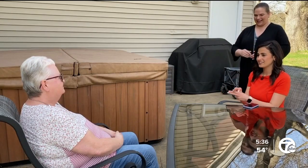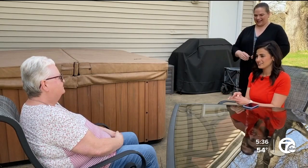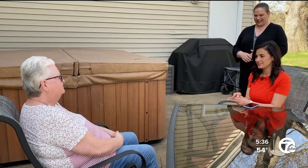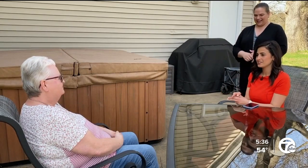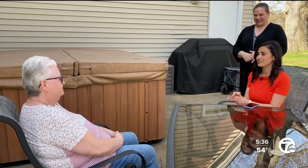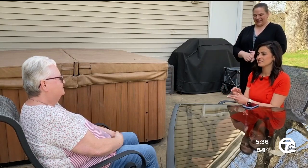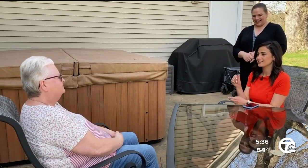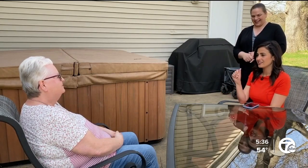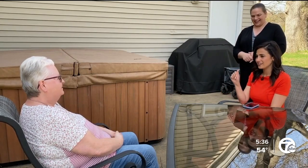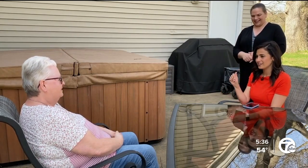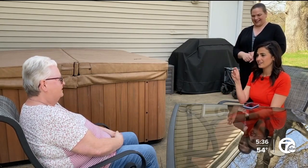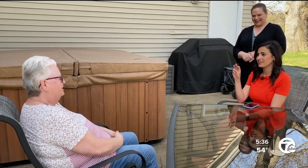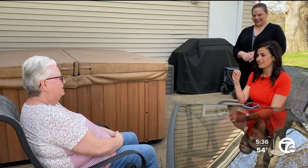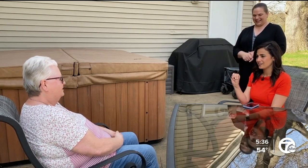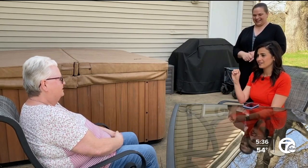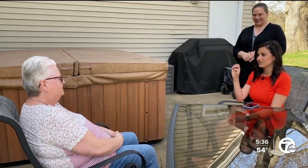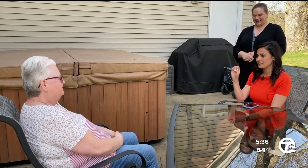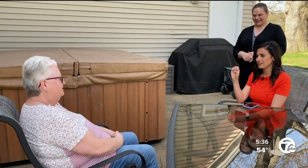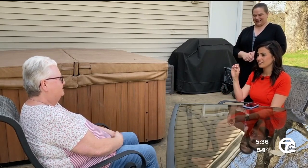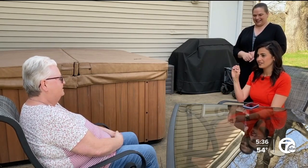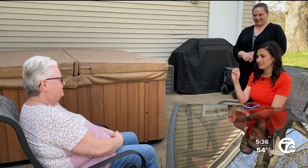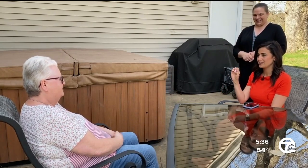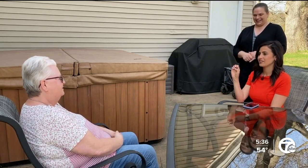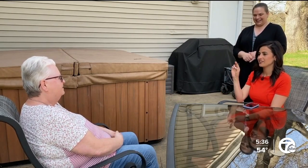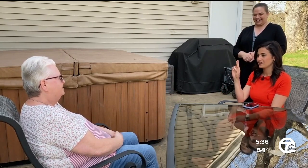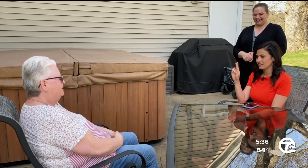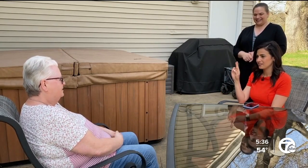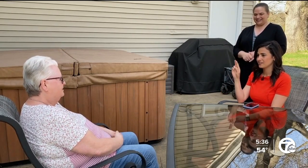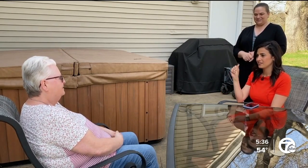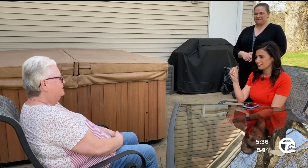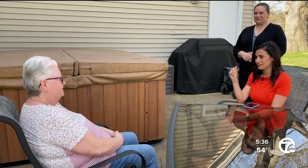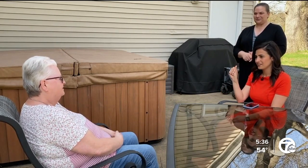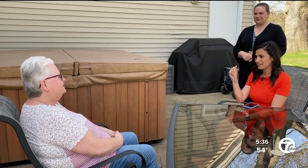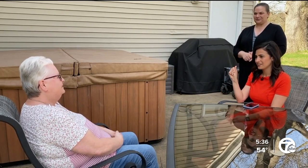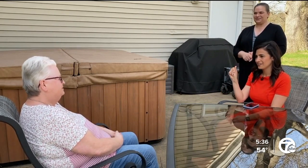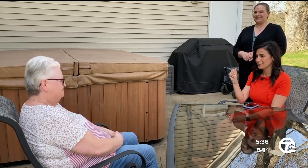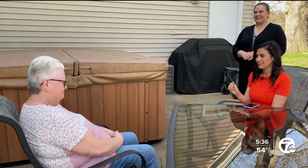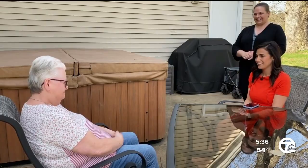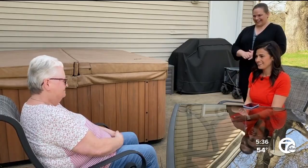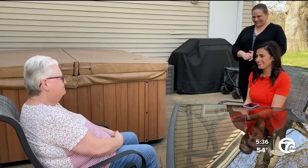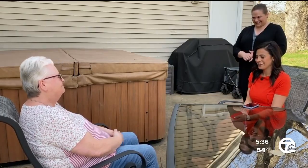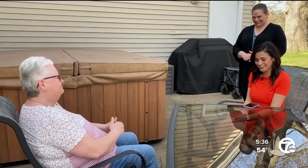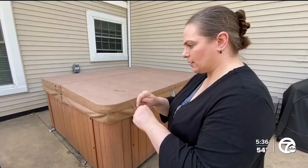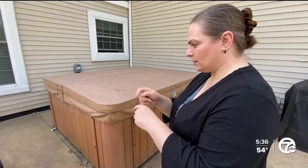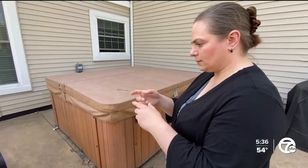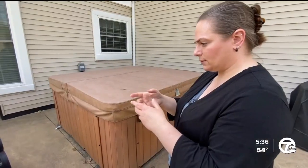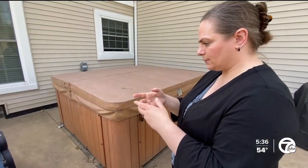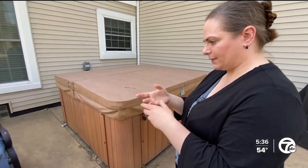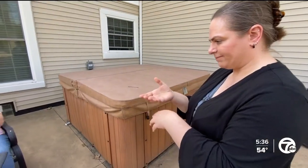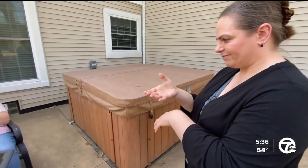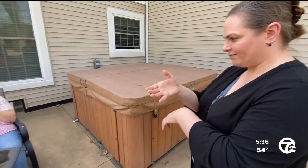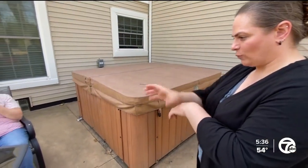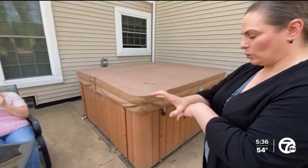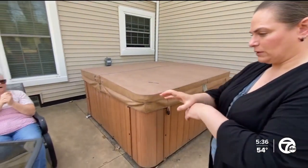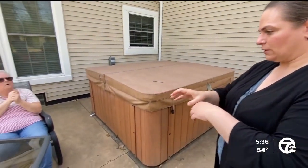to sign, I did muster out my name while chatting with Frida Morrison through the help of an